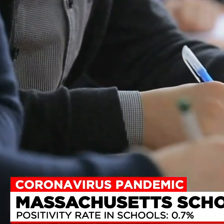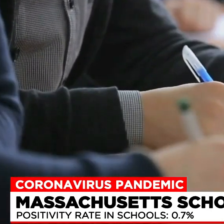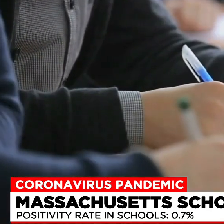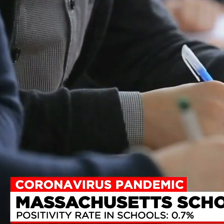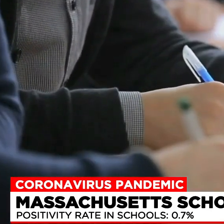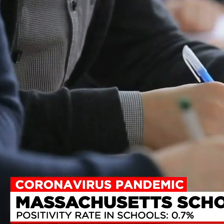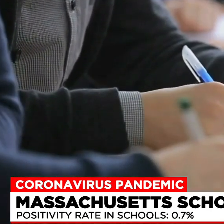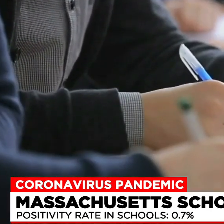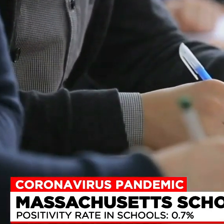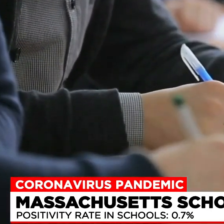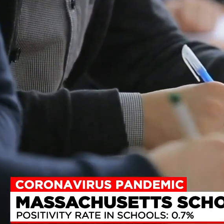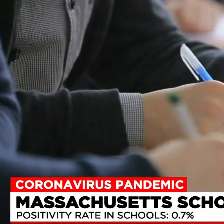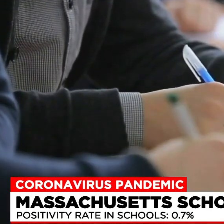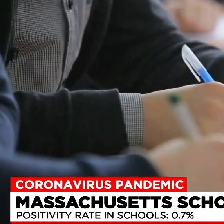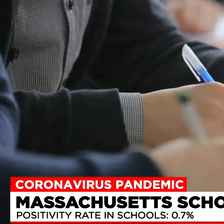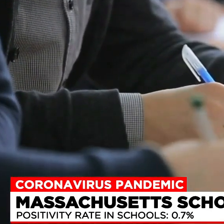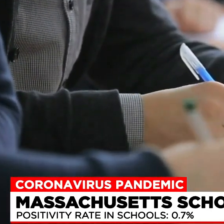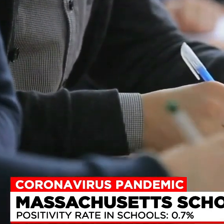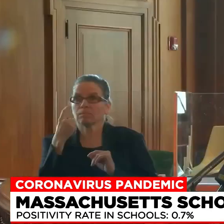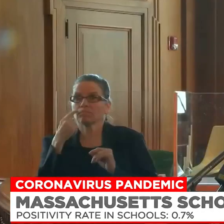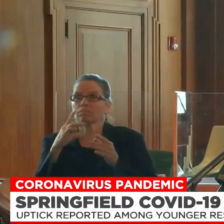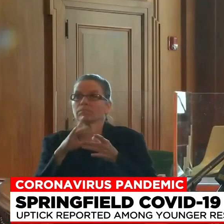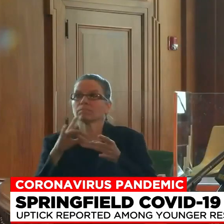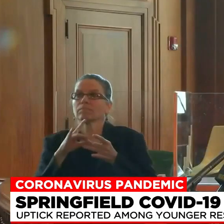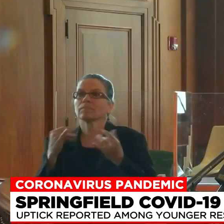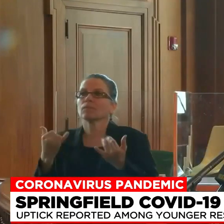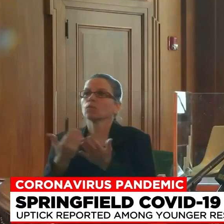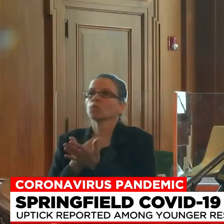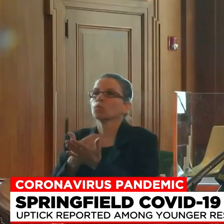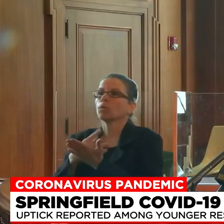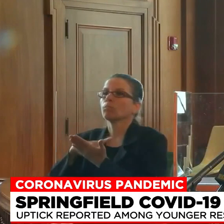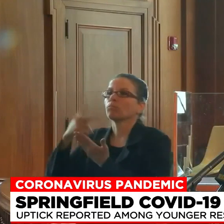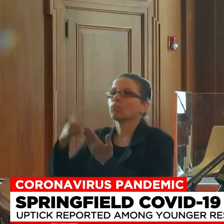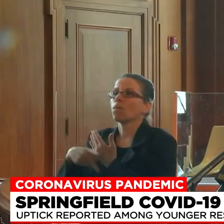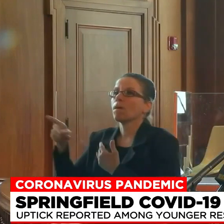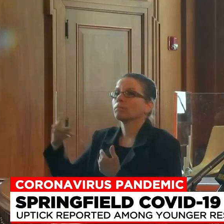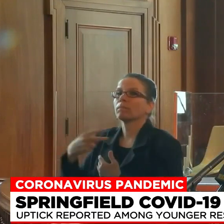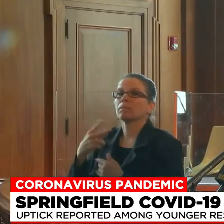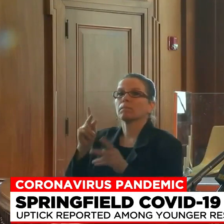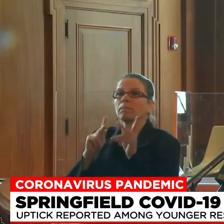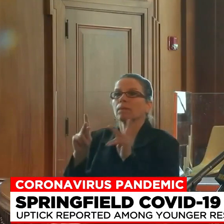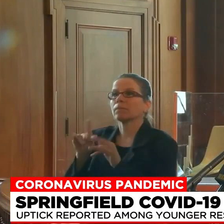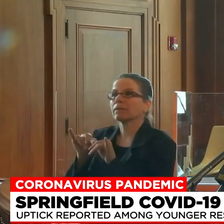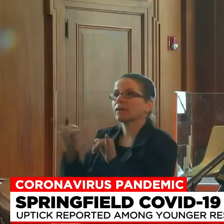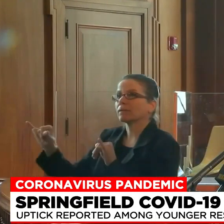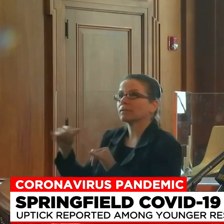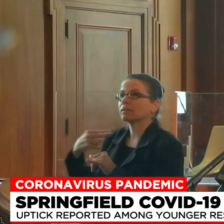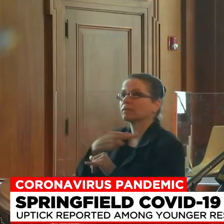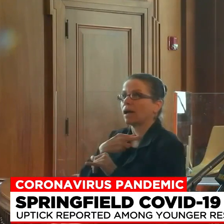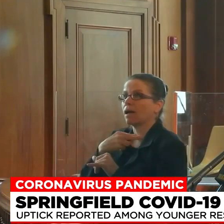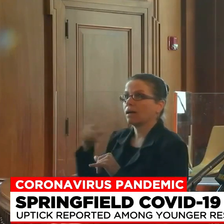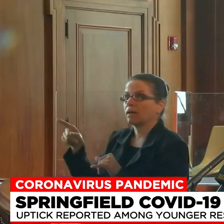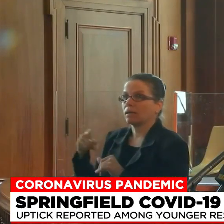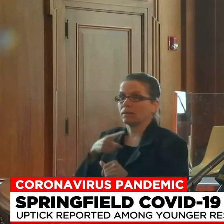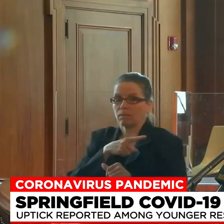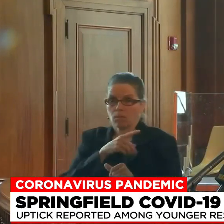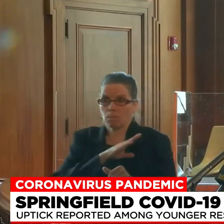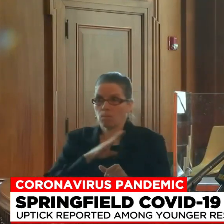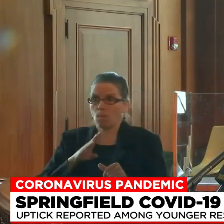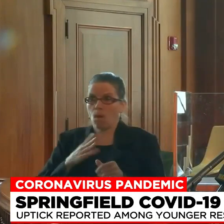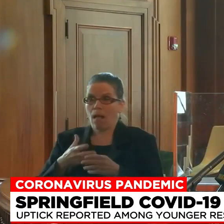around 0.7%. And Springfield City officials are reporting a new wave of COVID-19 cases among the young